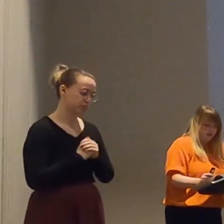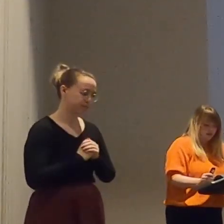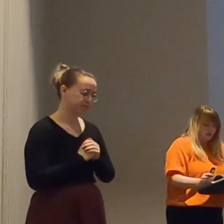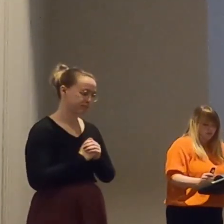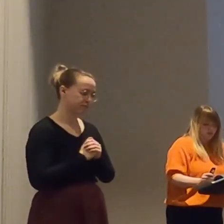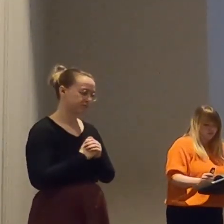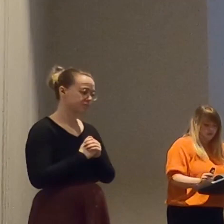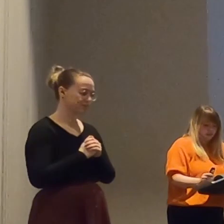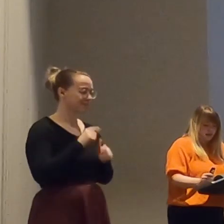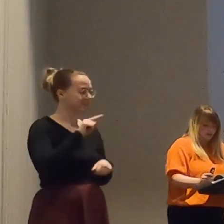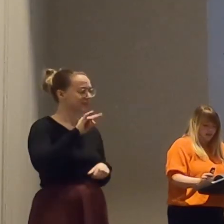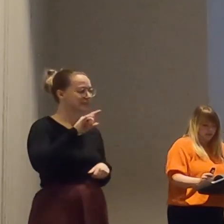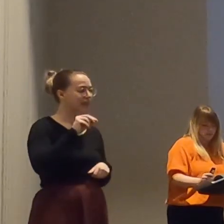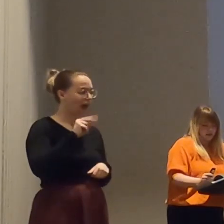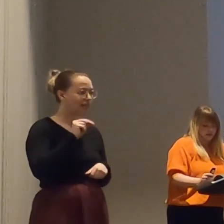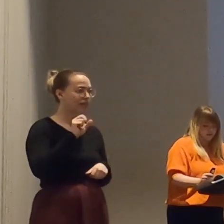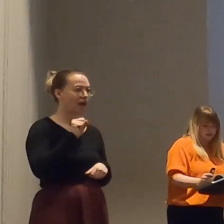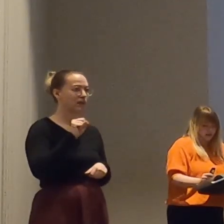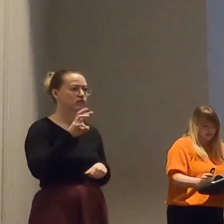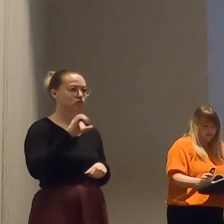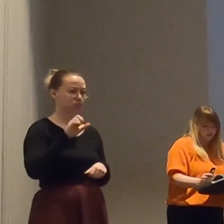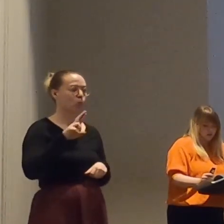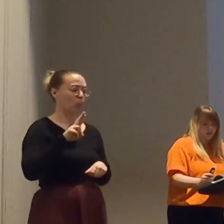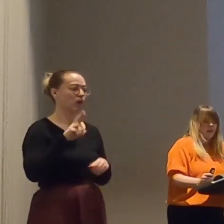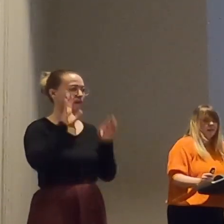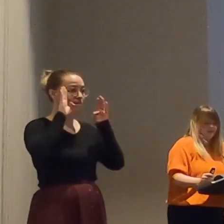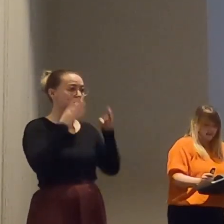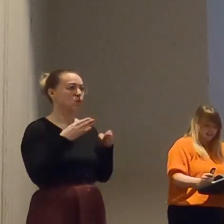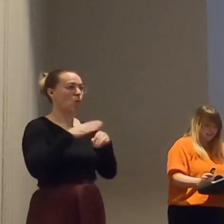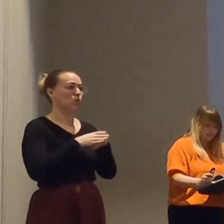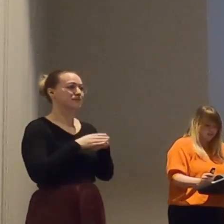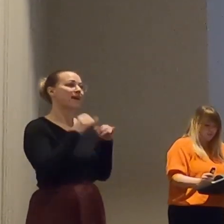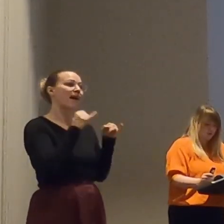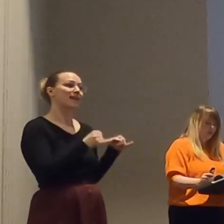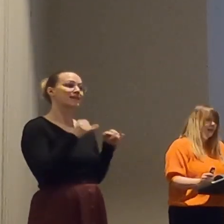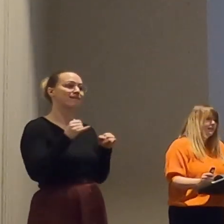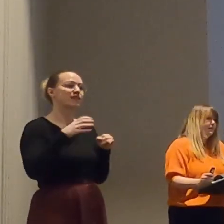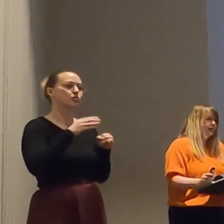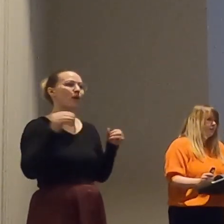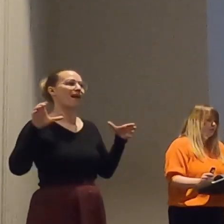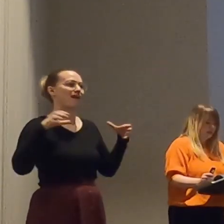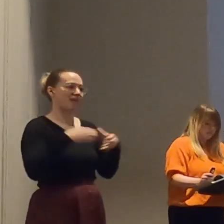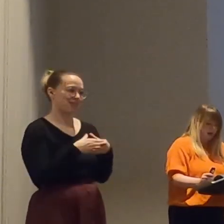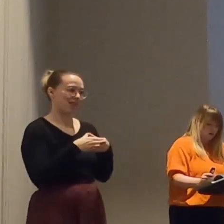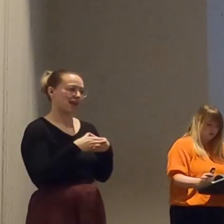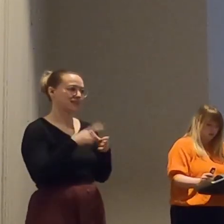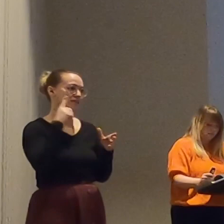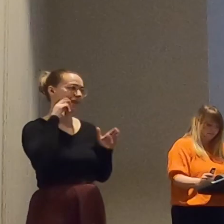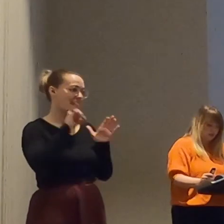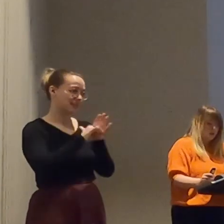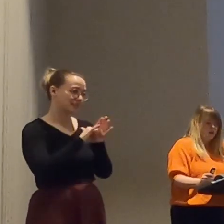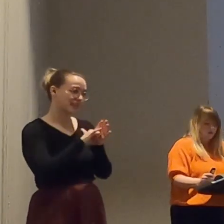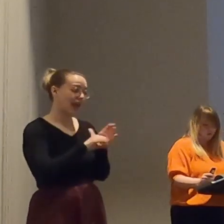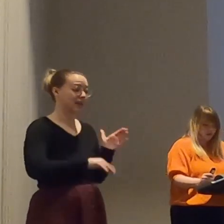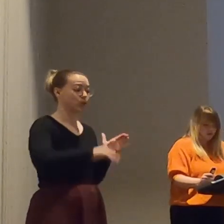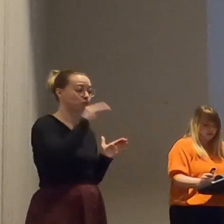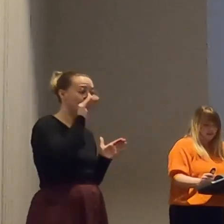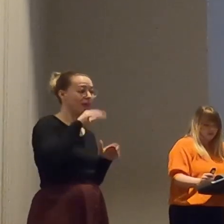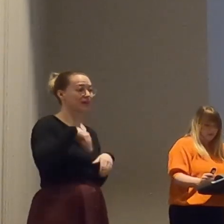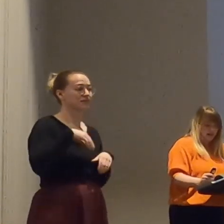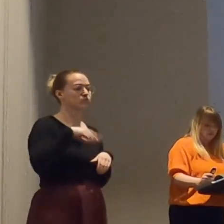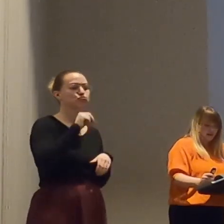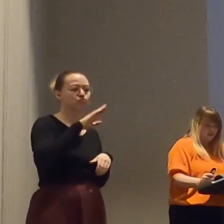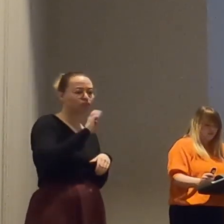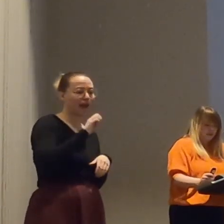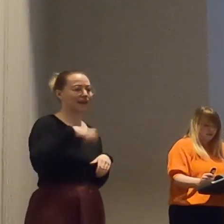Tylon Sawyer's artworks focus on themes of individual and collective identity, race, history, and pop culture. Sawyer